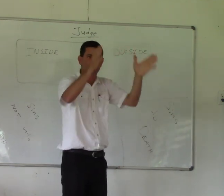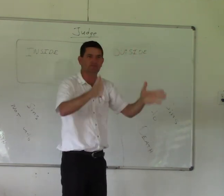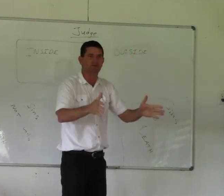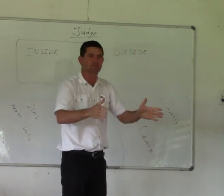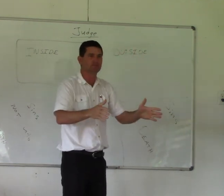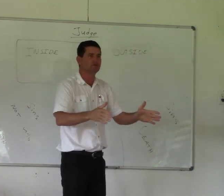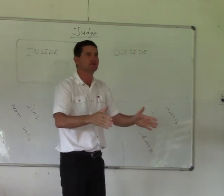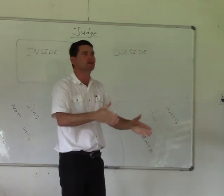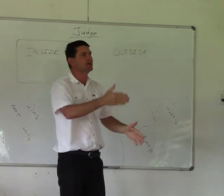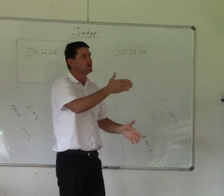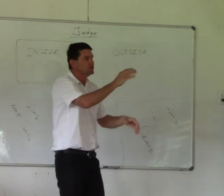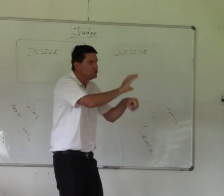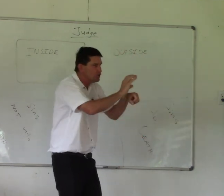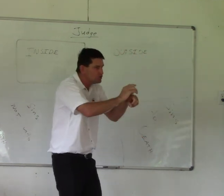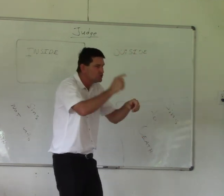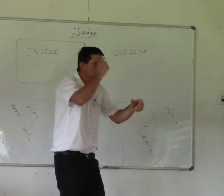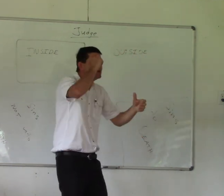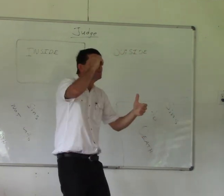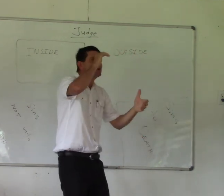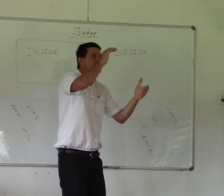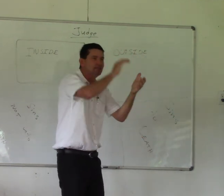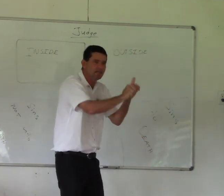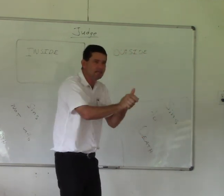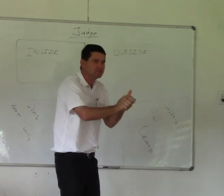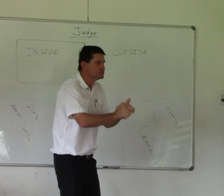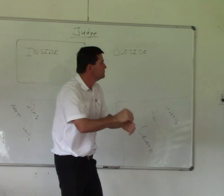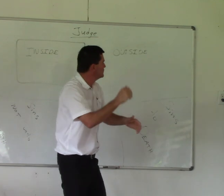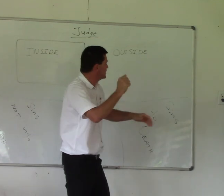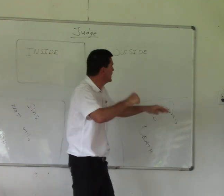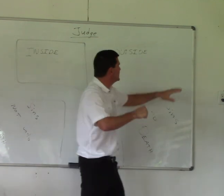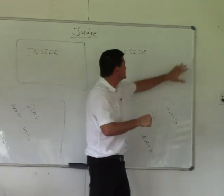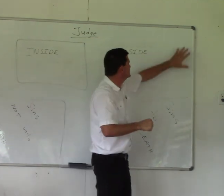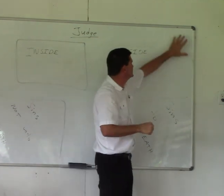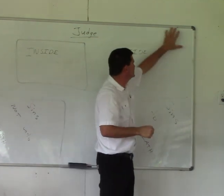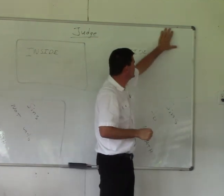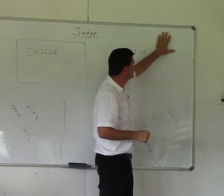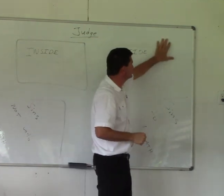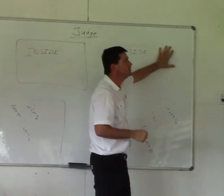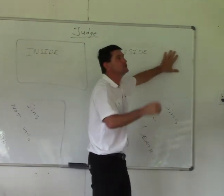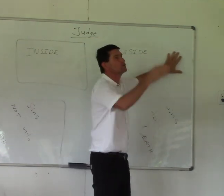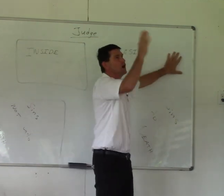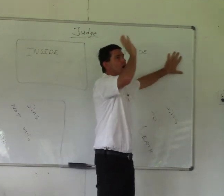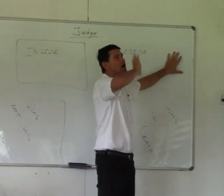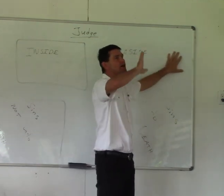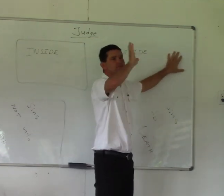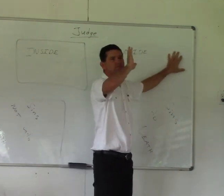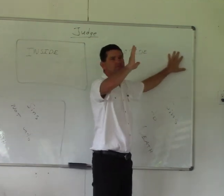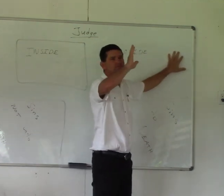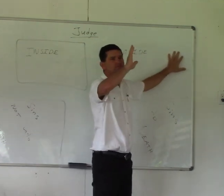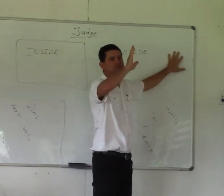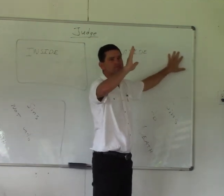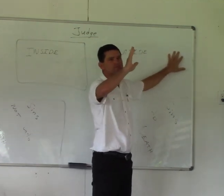Savior. Church believes, yes, God